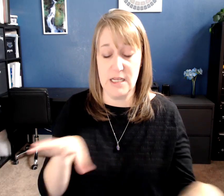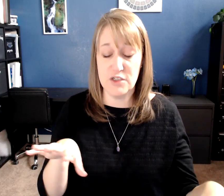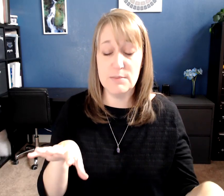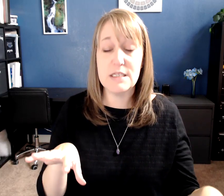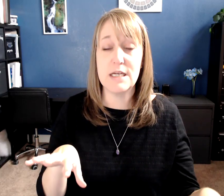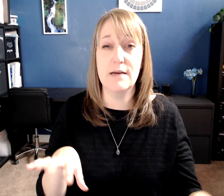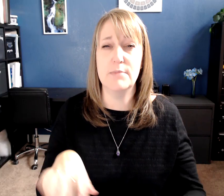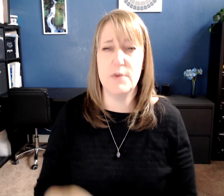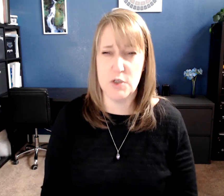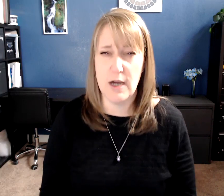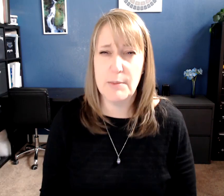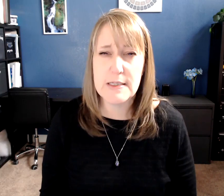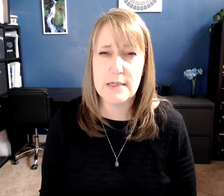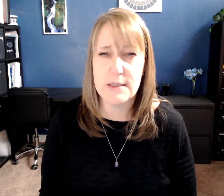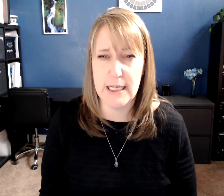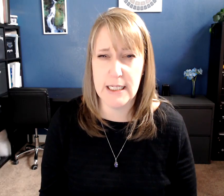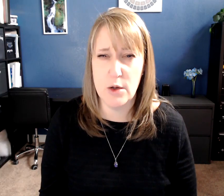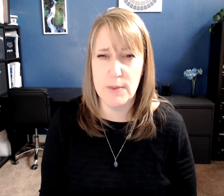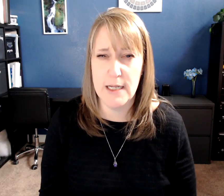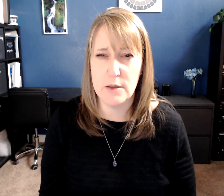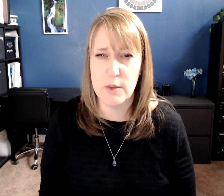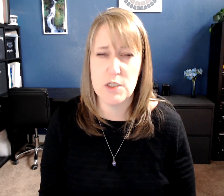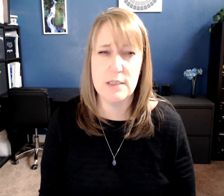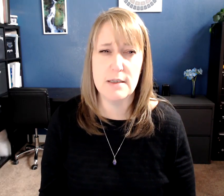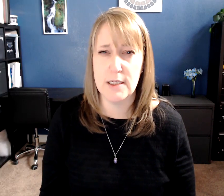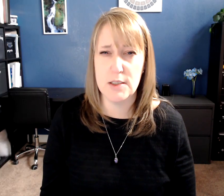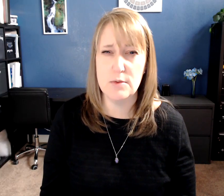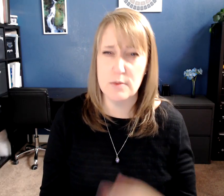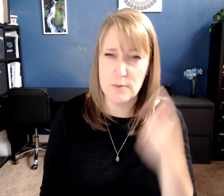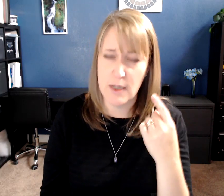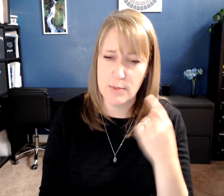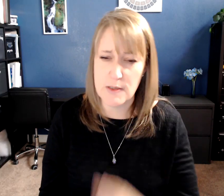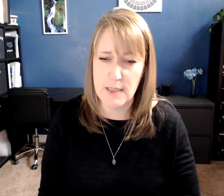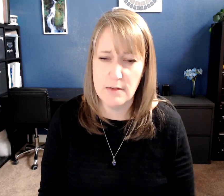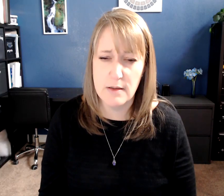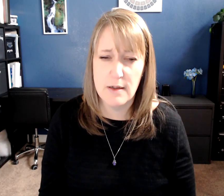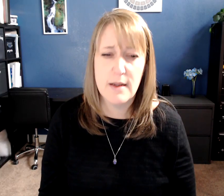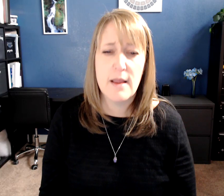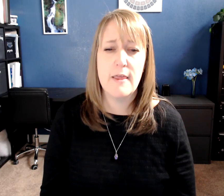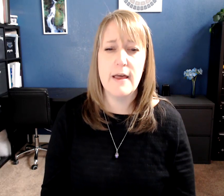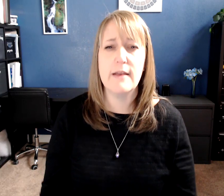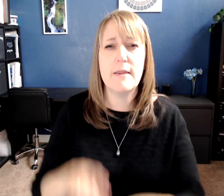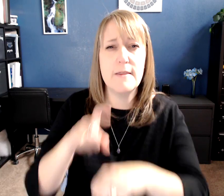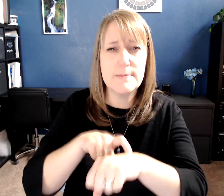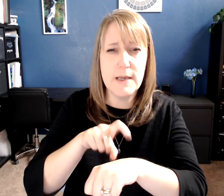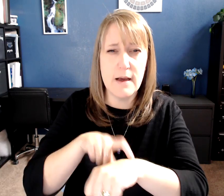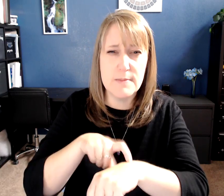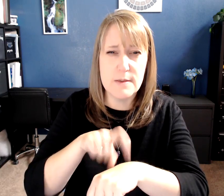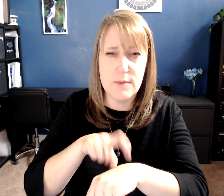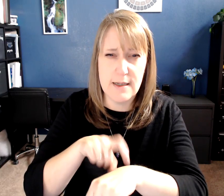just means time. But if you put your eyebrows down to make it an open-ended question like you do when your eyebrows are down, then this becomes, what time